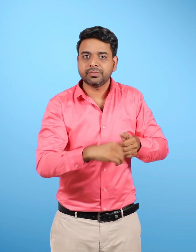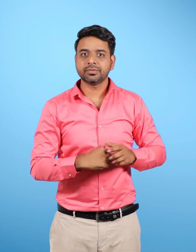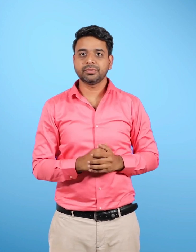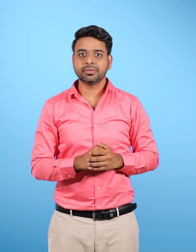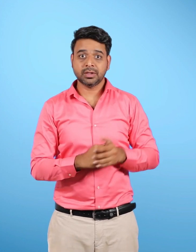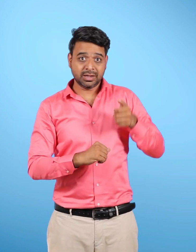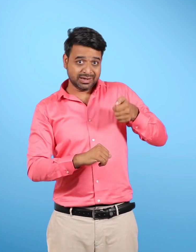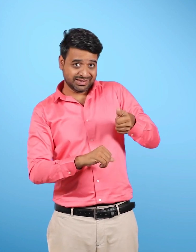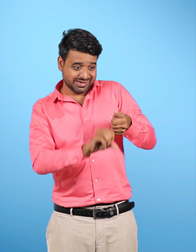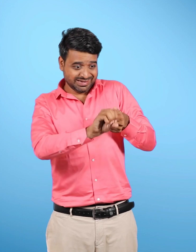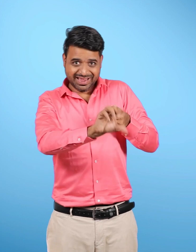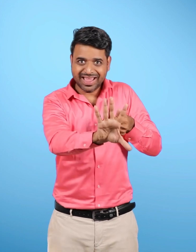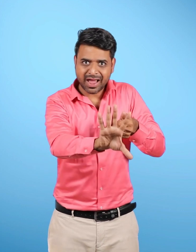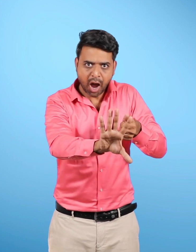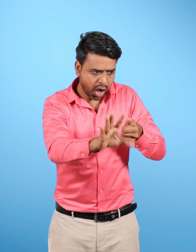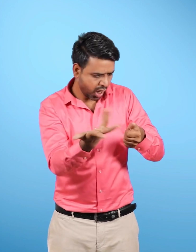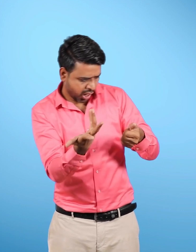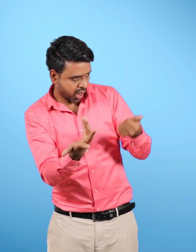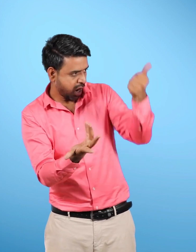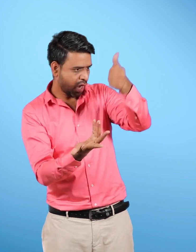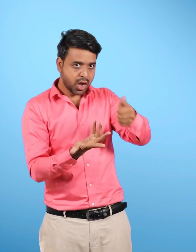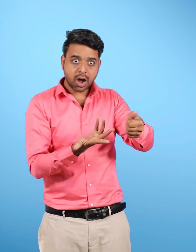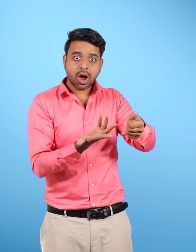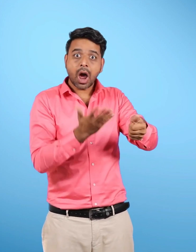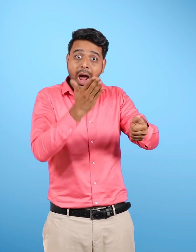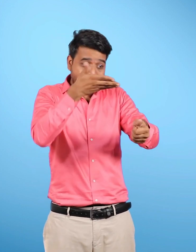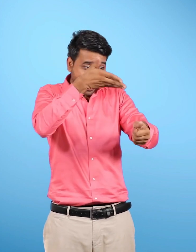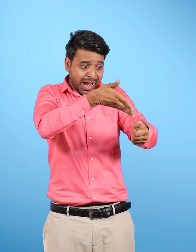on. Where does the torch get electricity from?